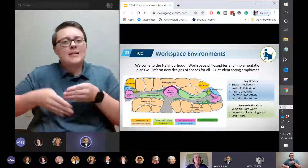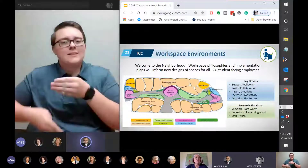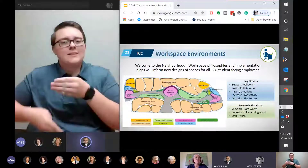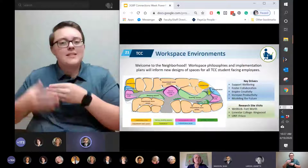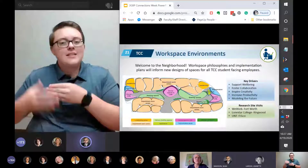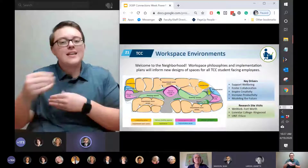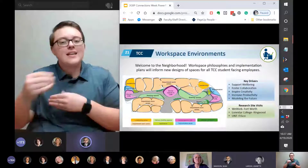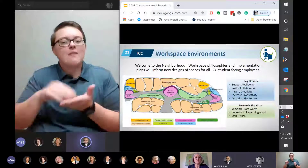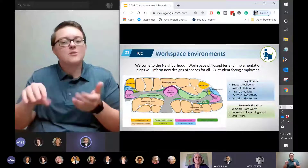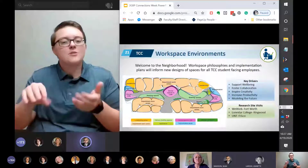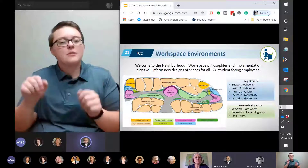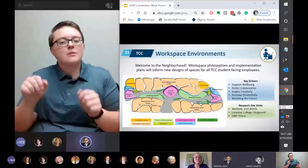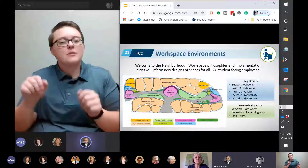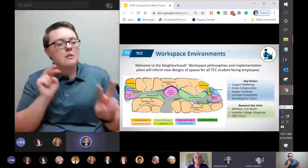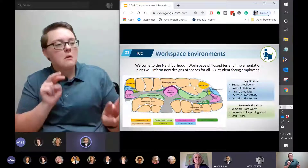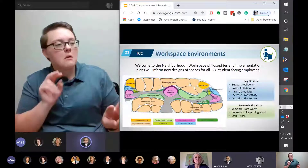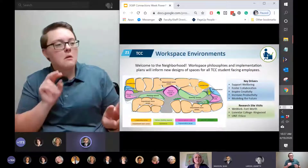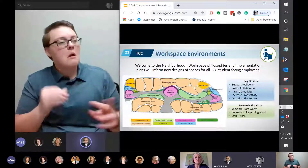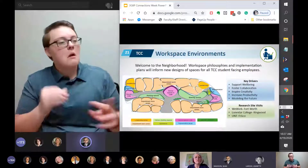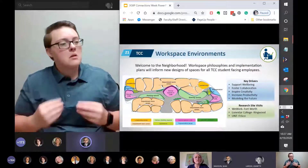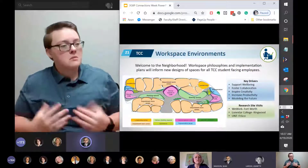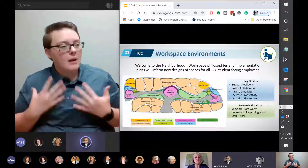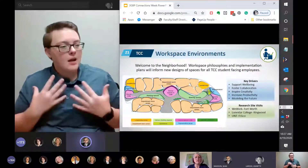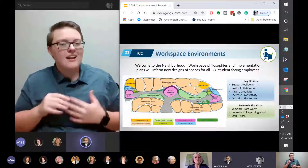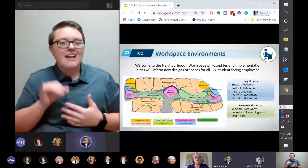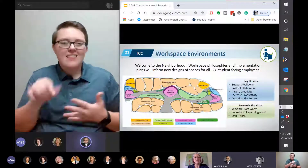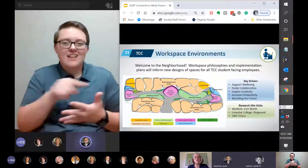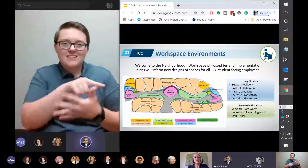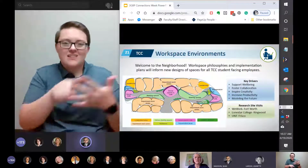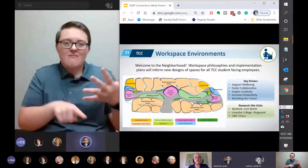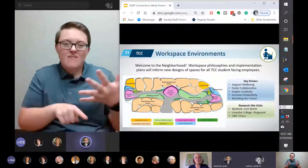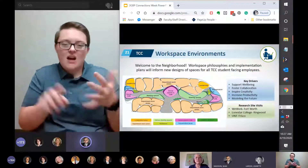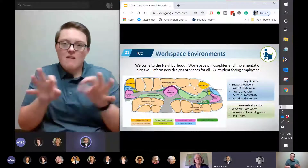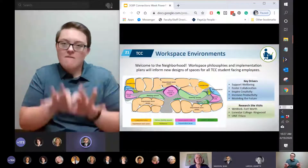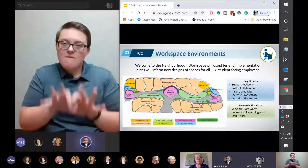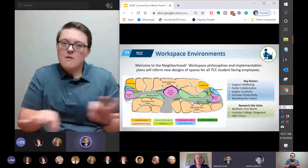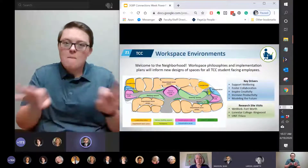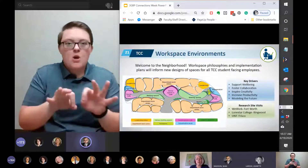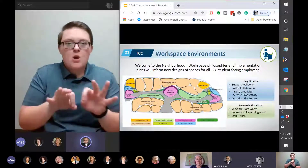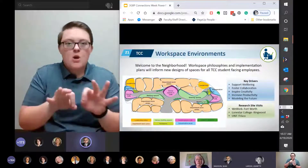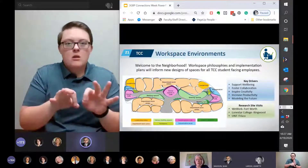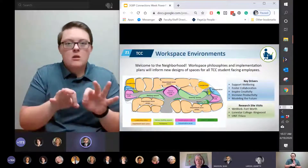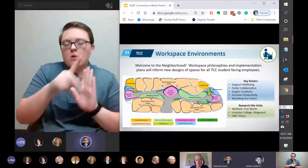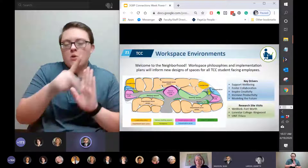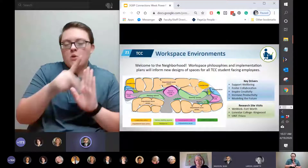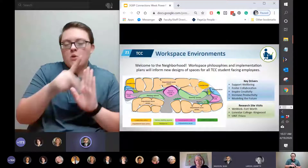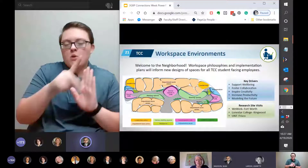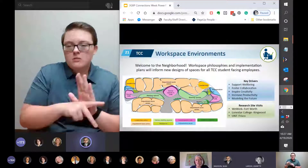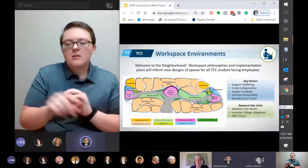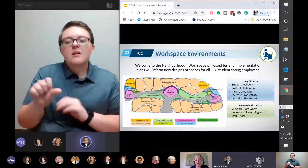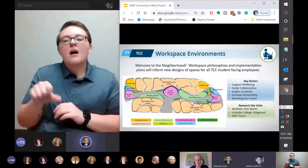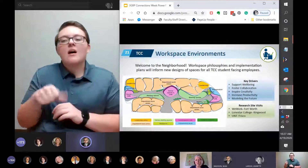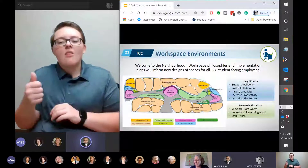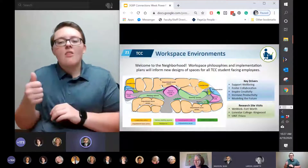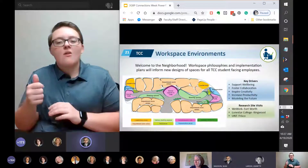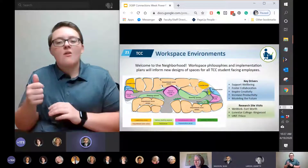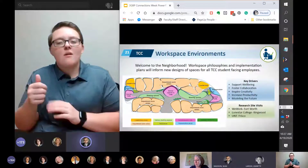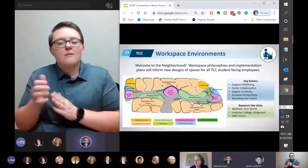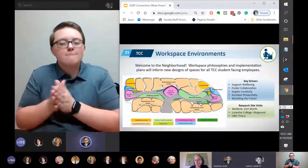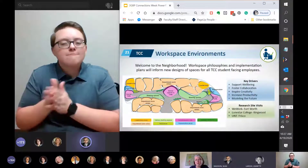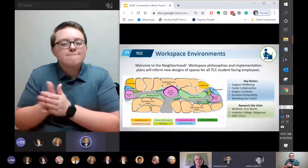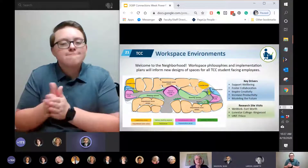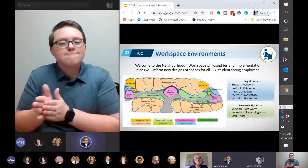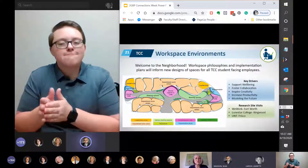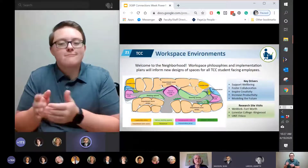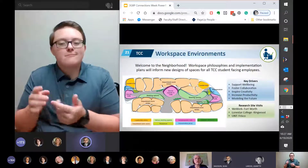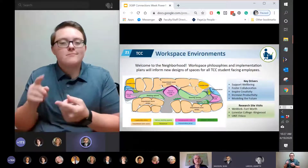the 5 key drivers of the workspace environments principle. Additional driver notes include, for